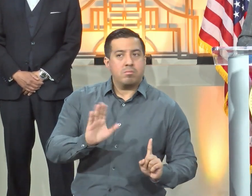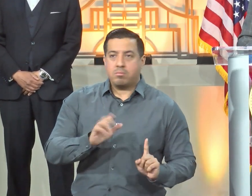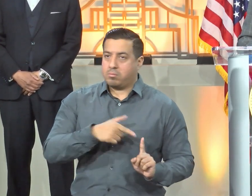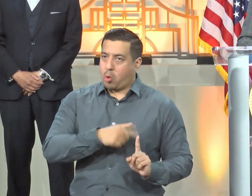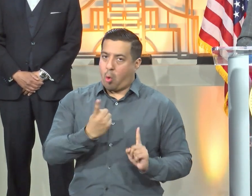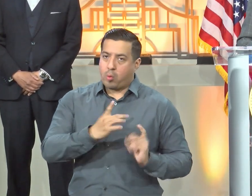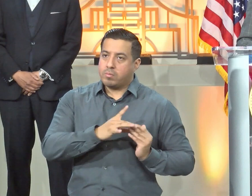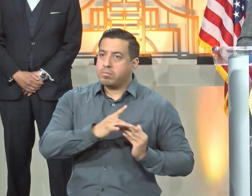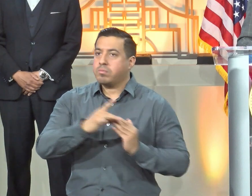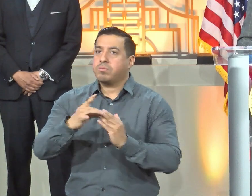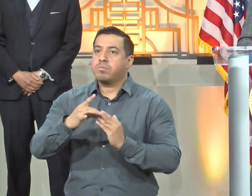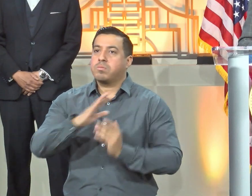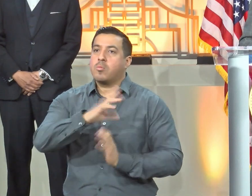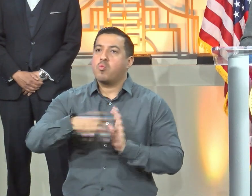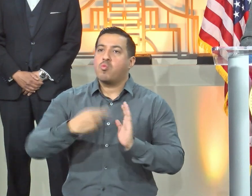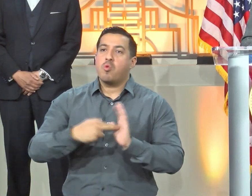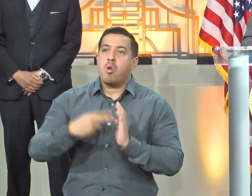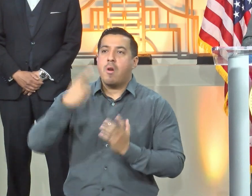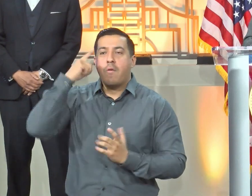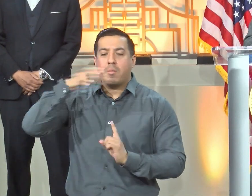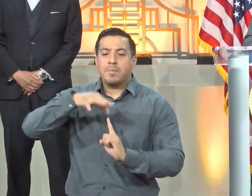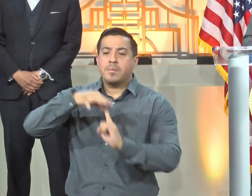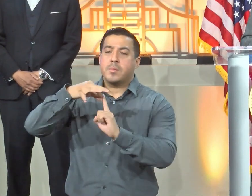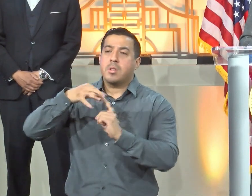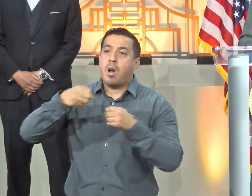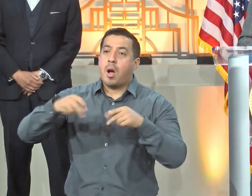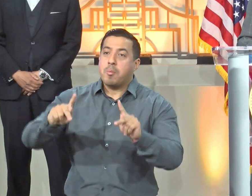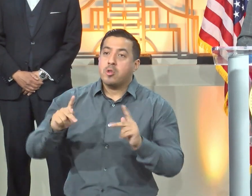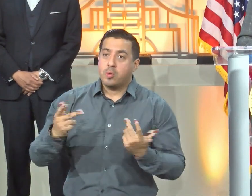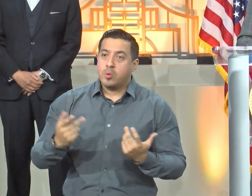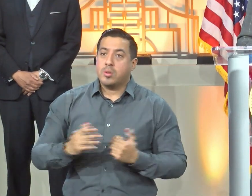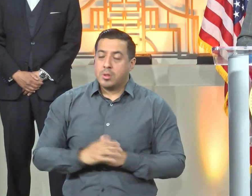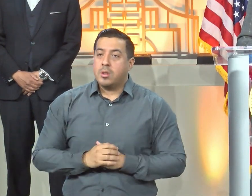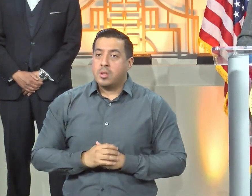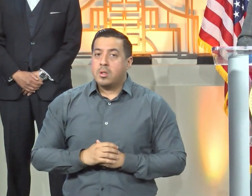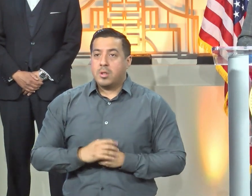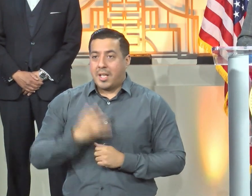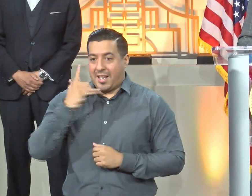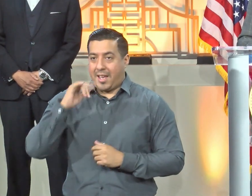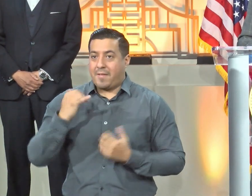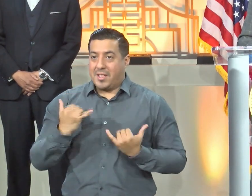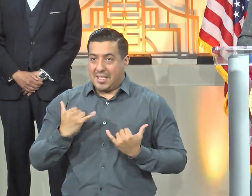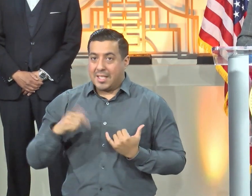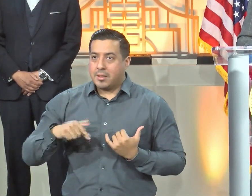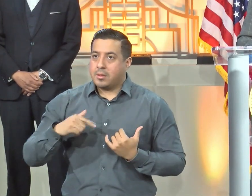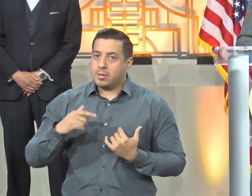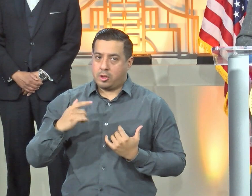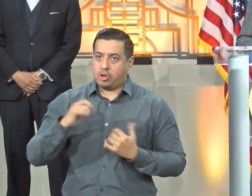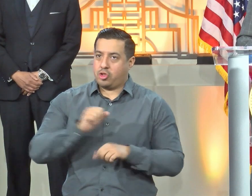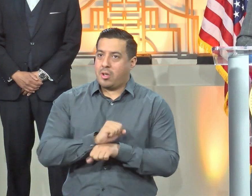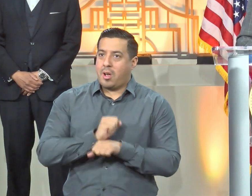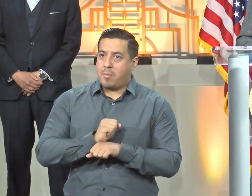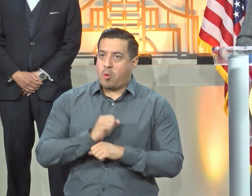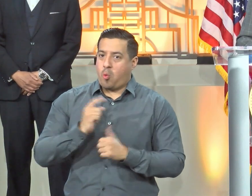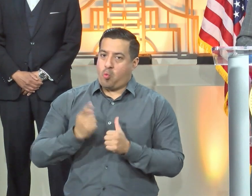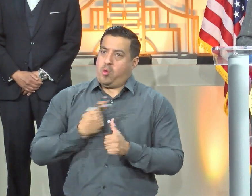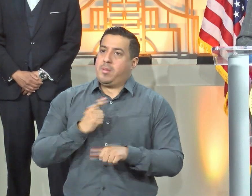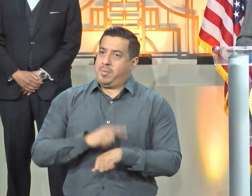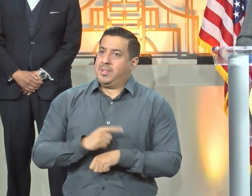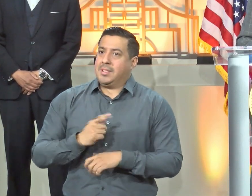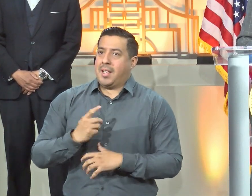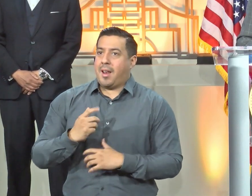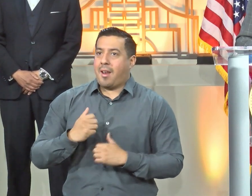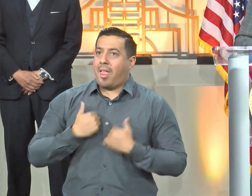role for a unique opportunity, one that comes in just like this job in a lifetime, which will be